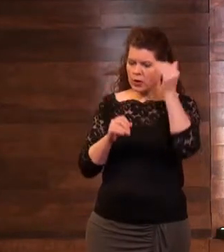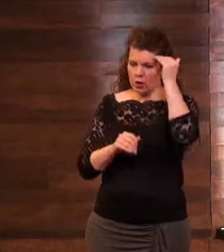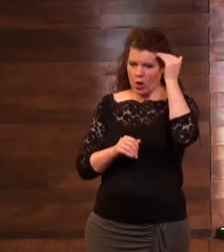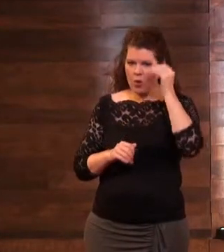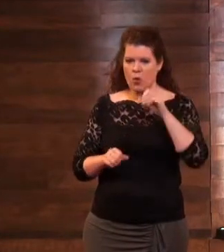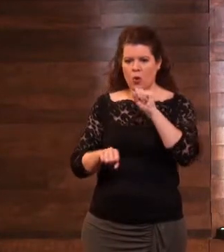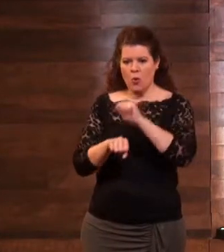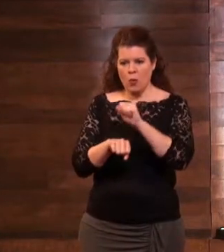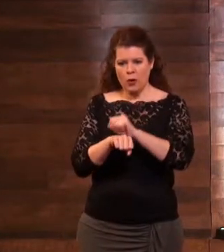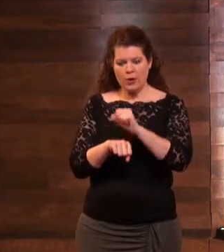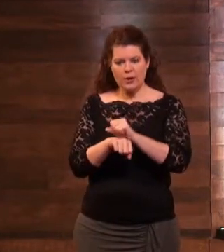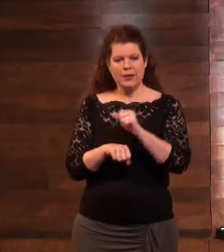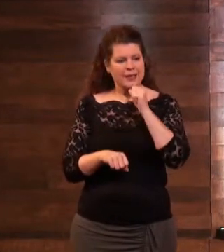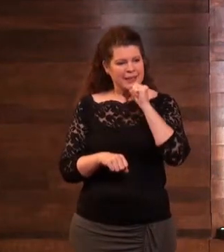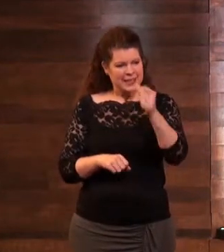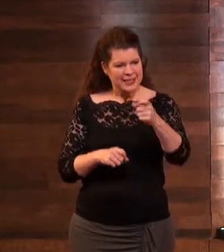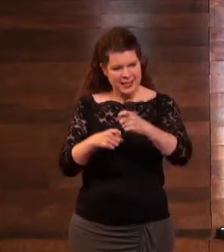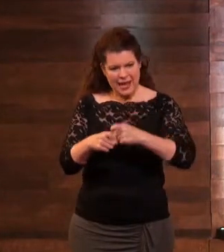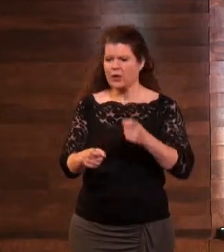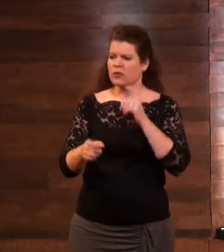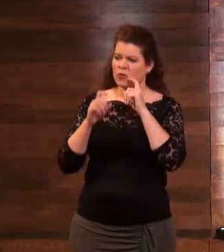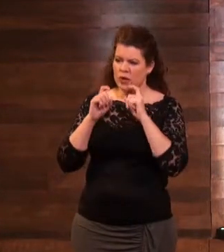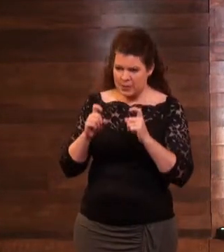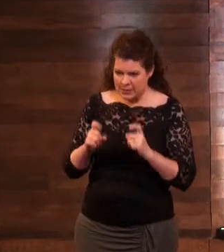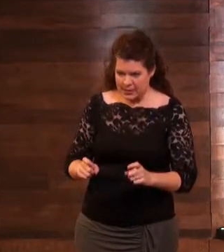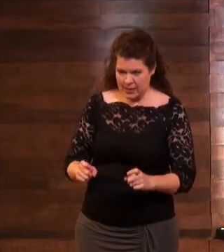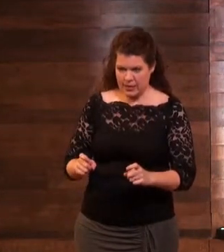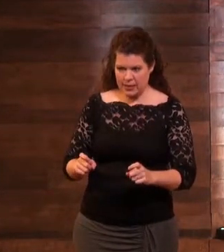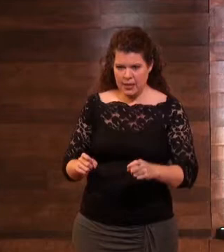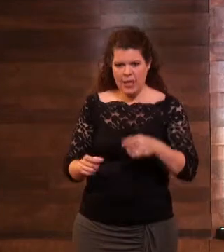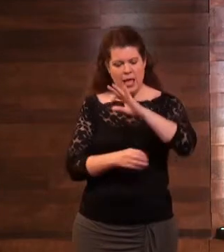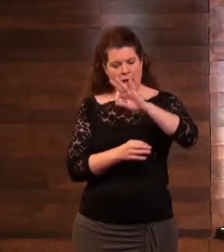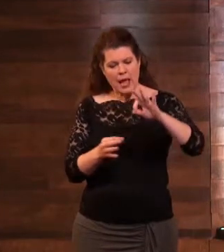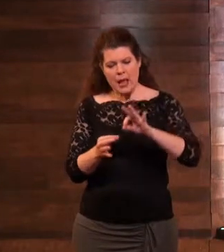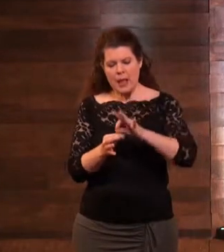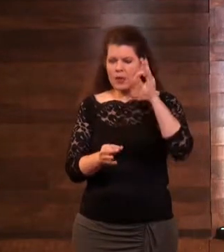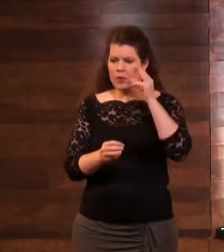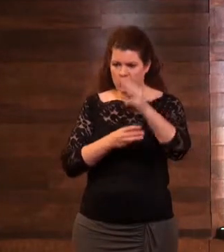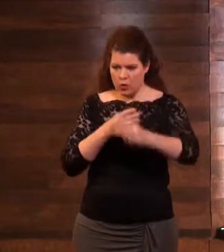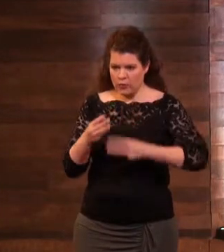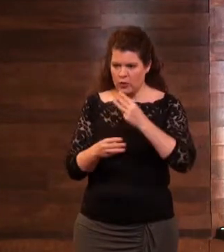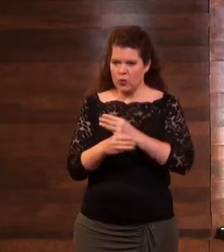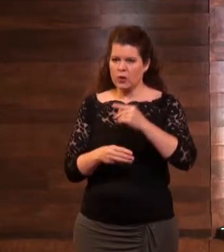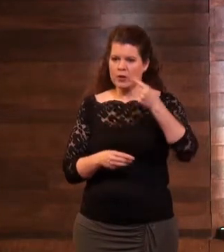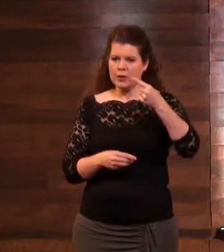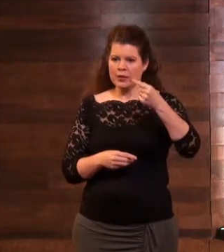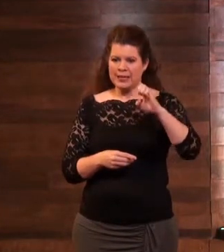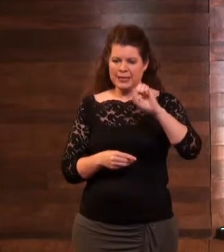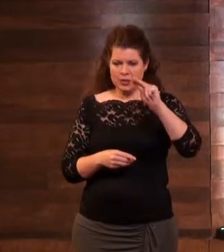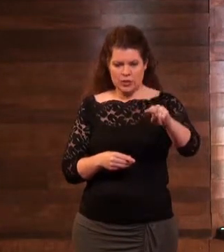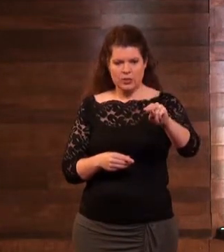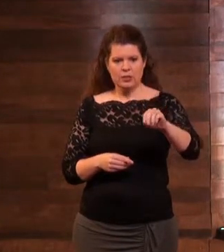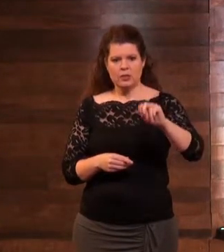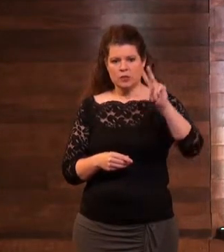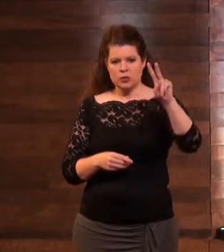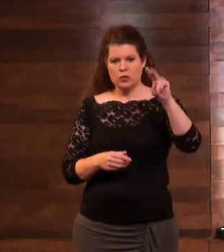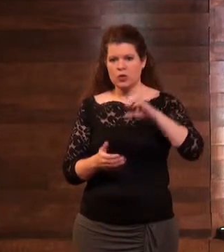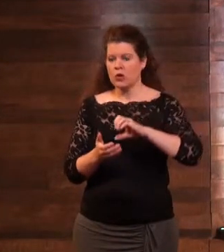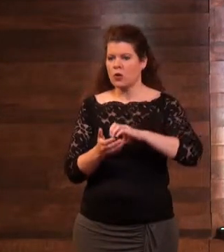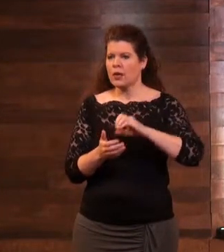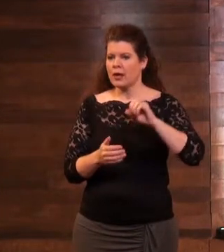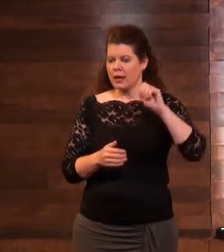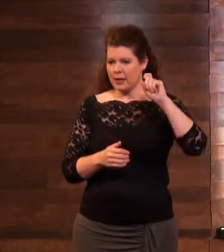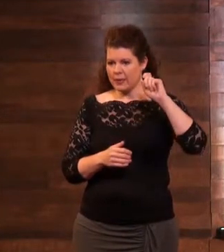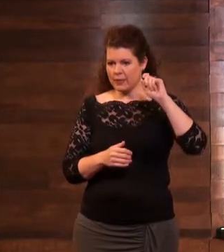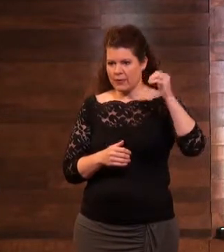In the perfect world, God assigned responsibility to man. Genesis 2:15 says, "The Lord God took the man and put him in the Garden of